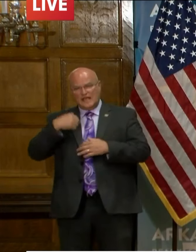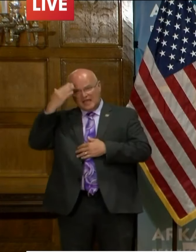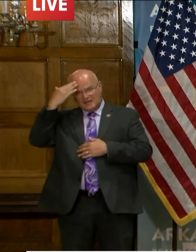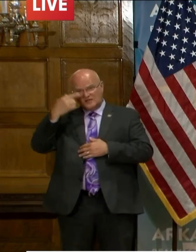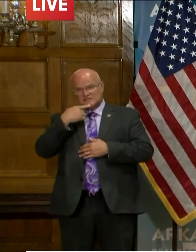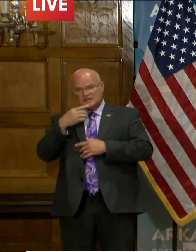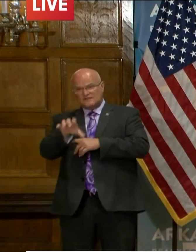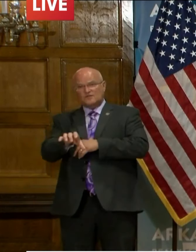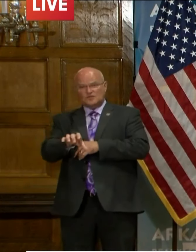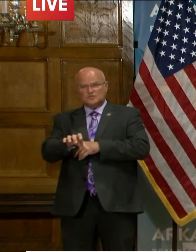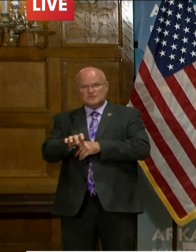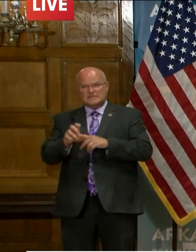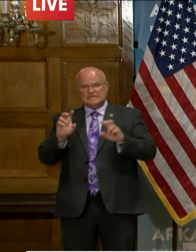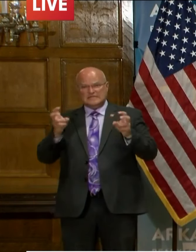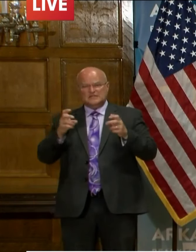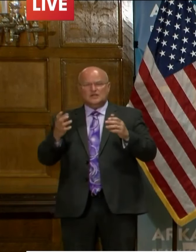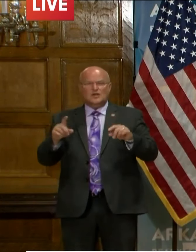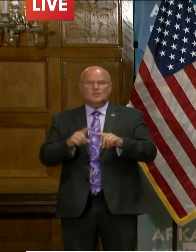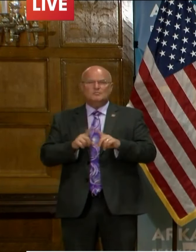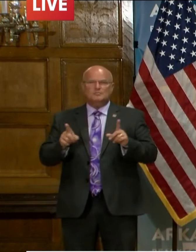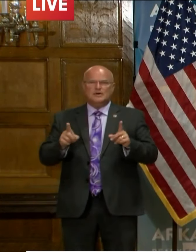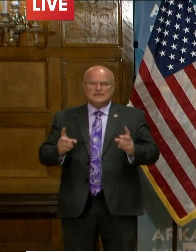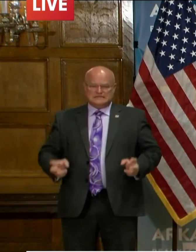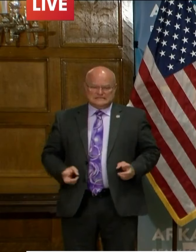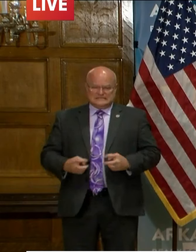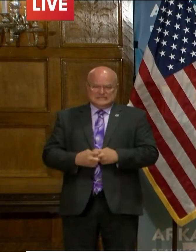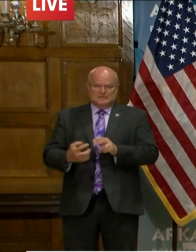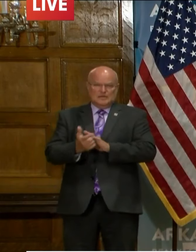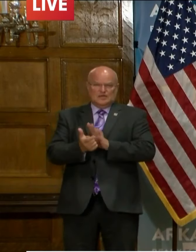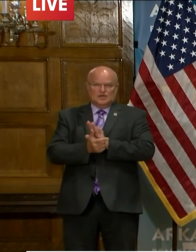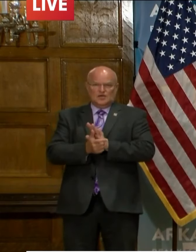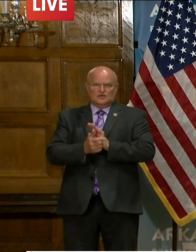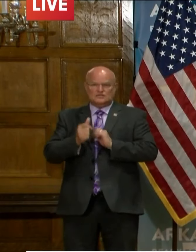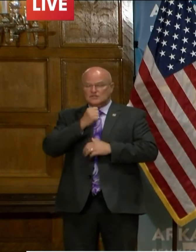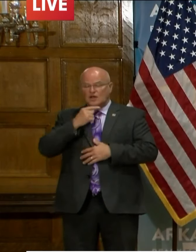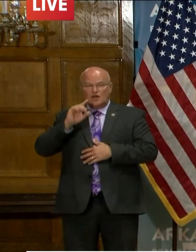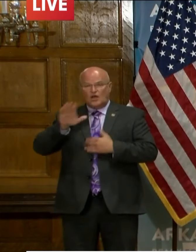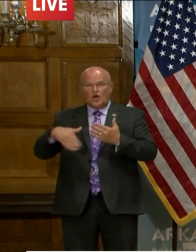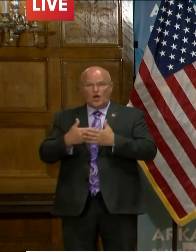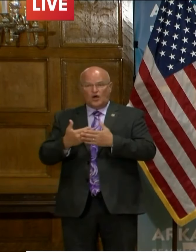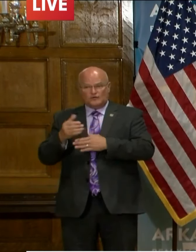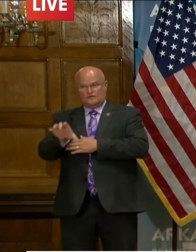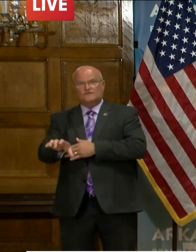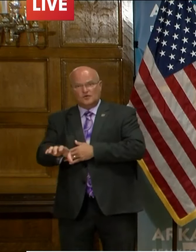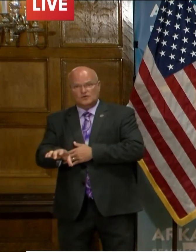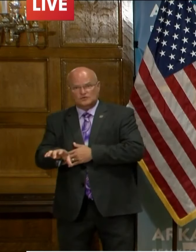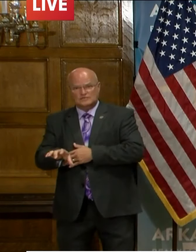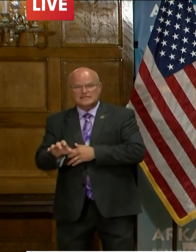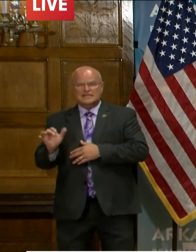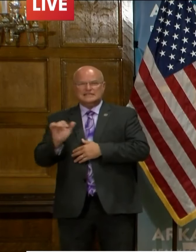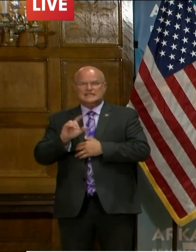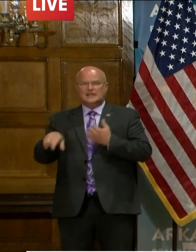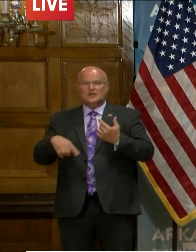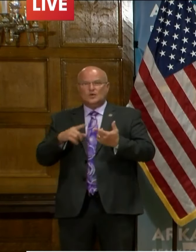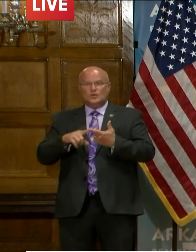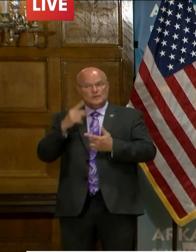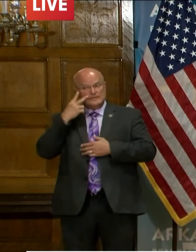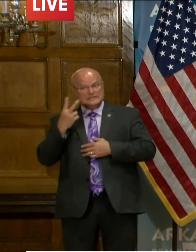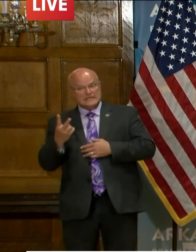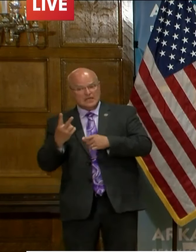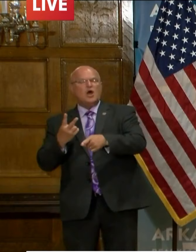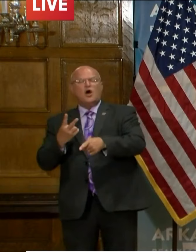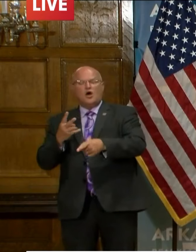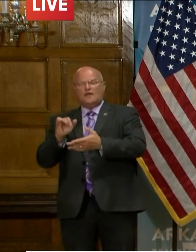said enforcement is kind of an issue here, but seatbelt laws aren't always all enforced. It's kind of like when we see